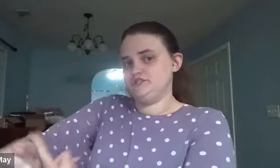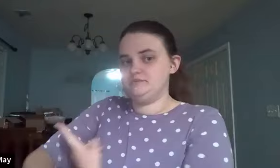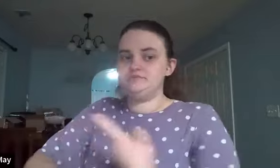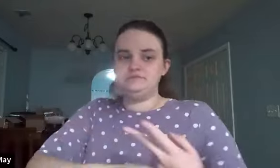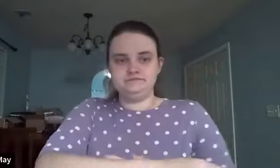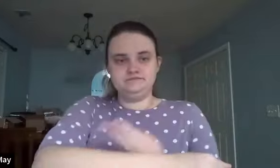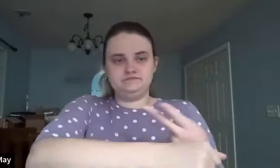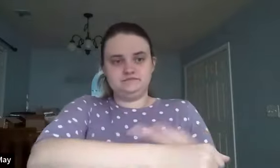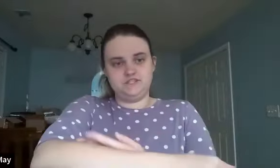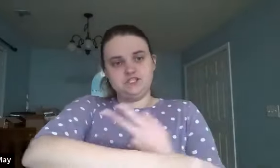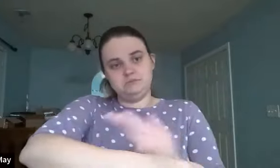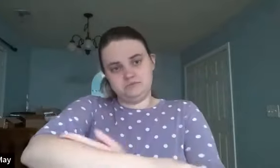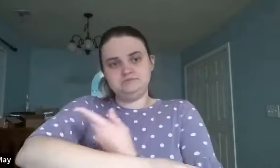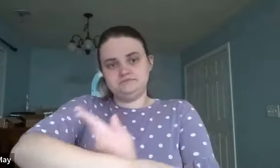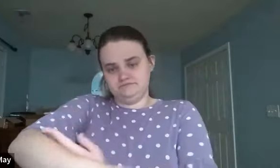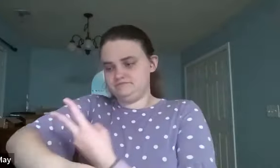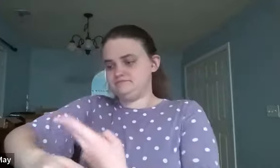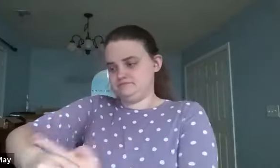Sheep. Sheep.